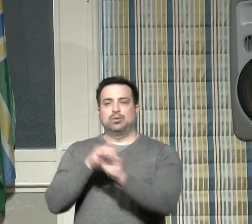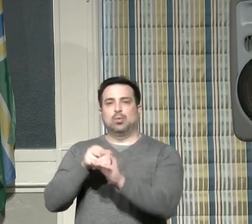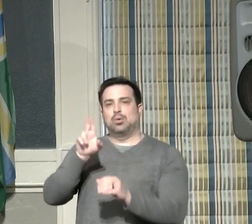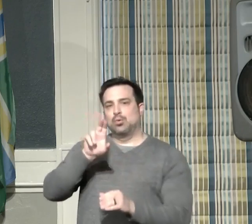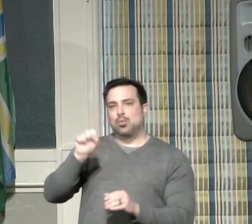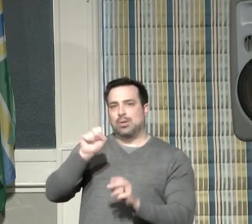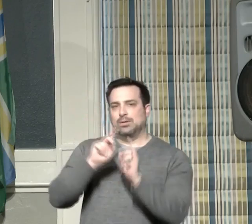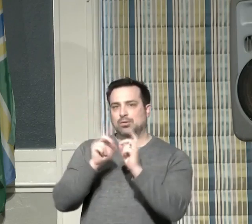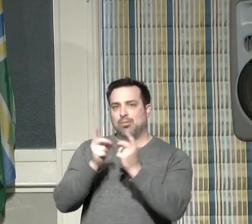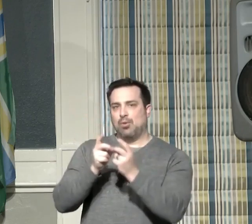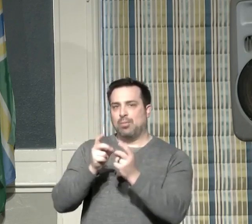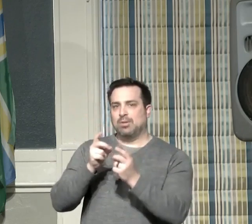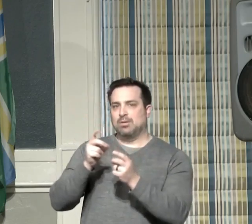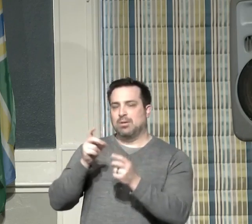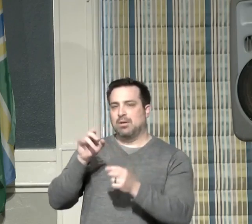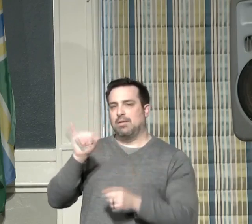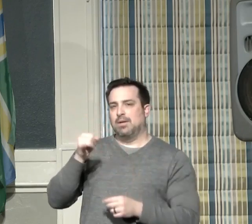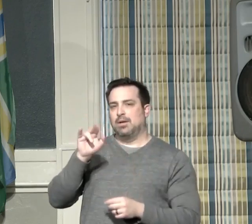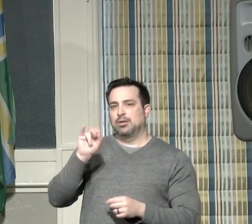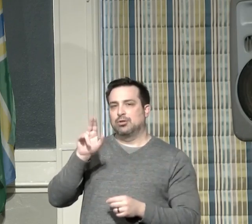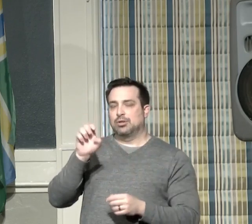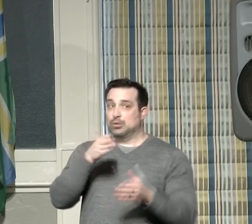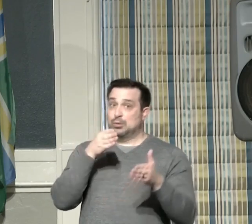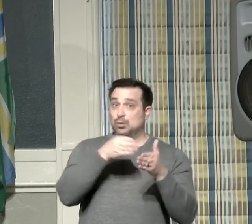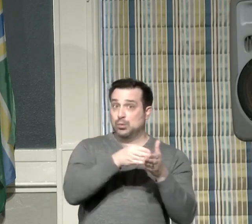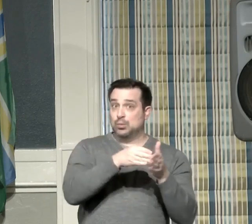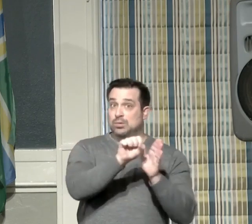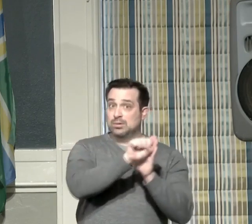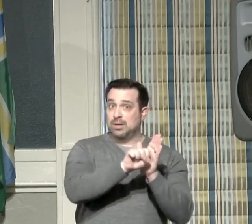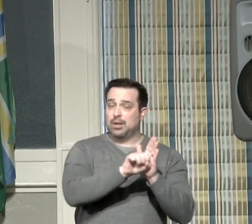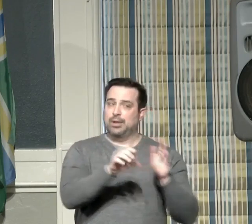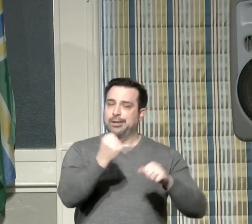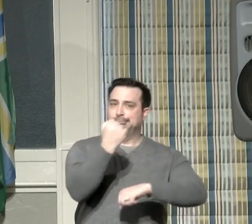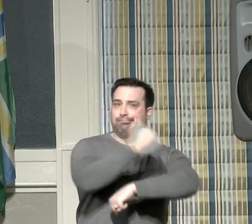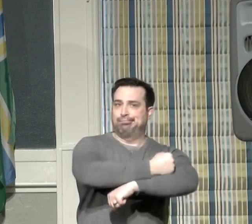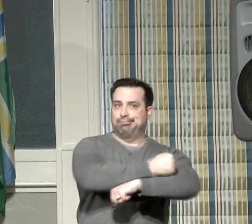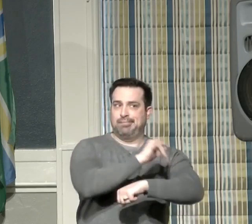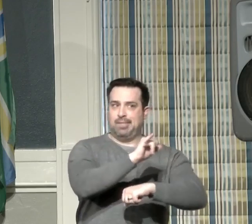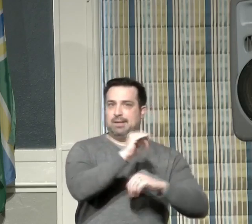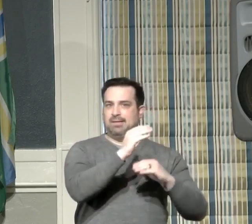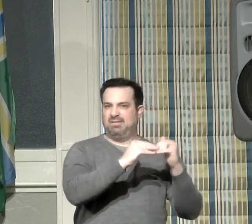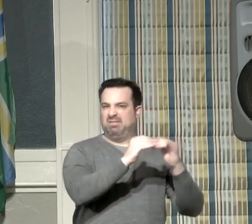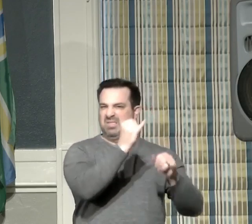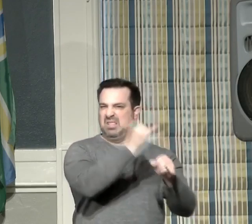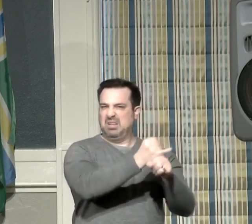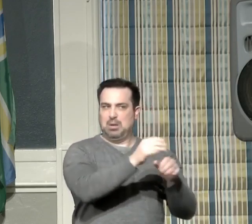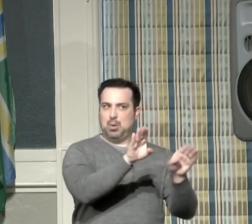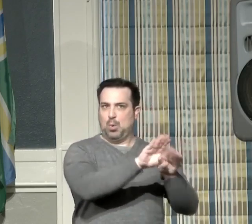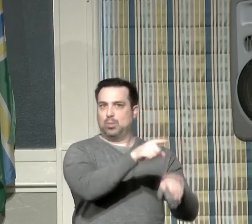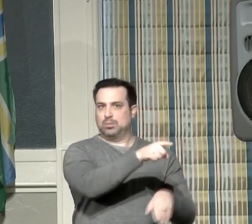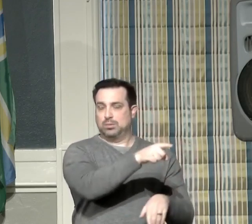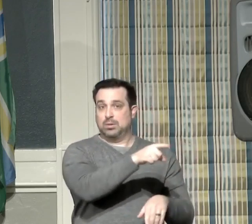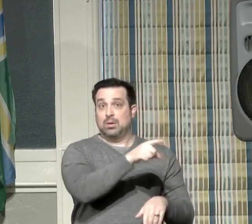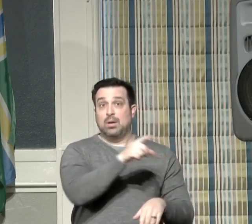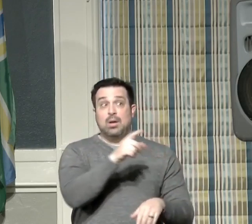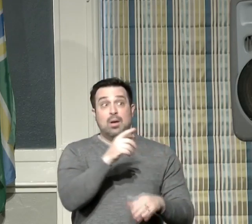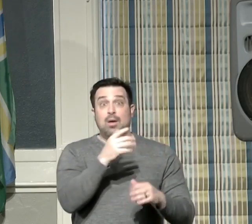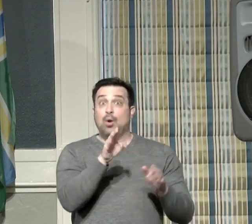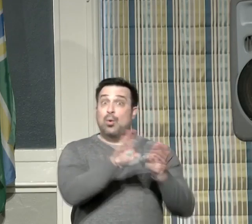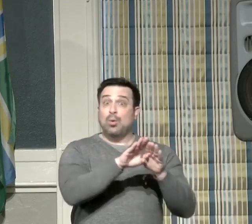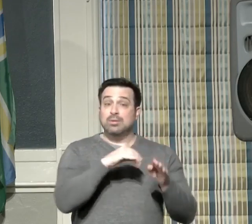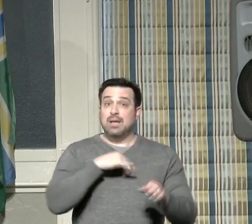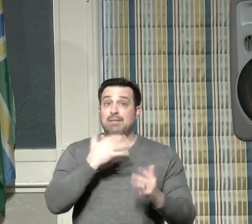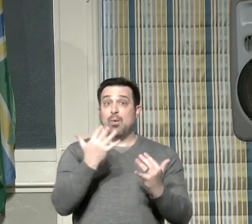Department of Justice. We sued the state. We closed the facility. When the facility was closed, there was a waiting list of over